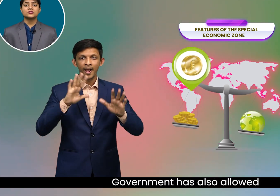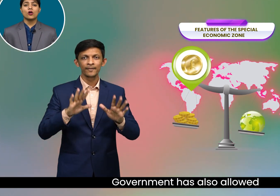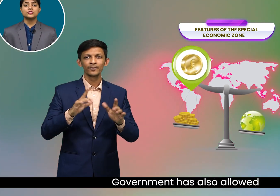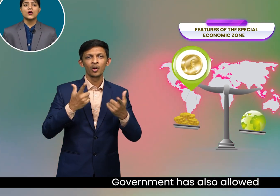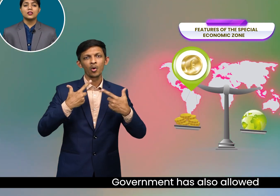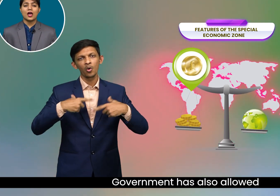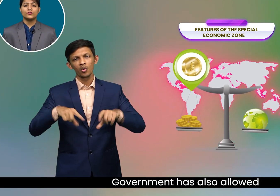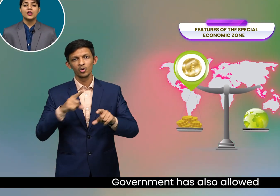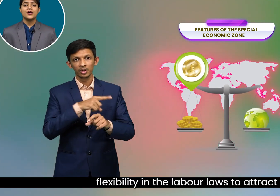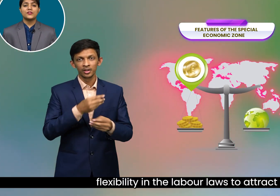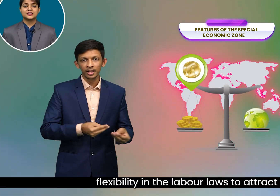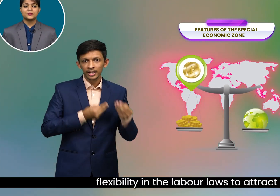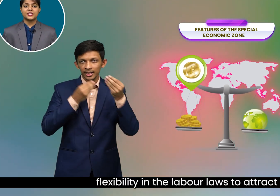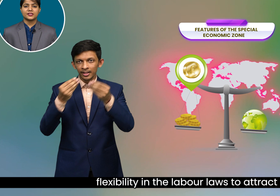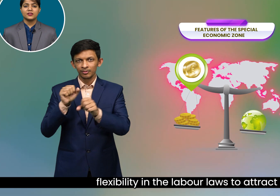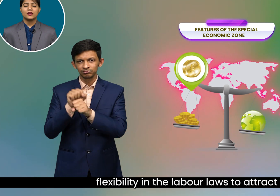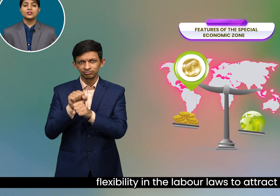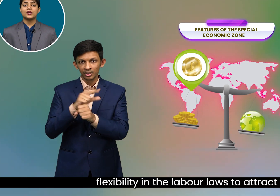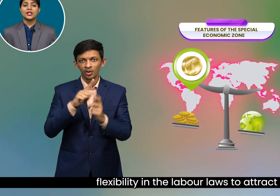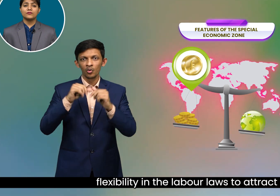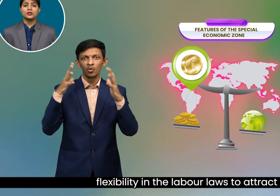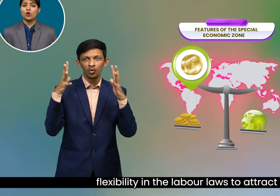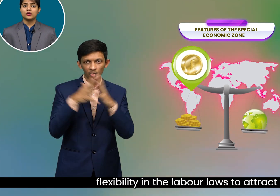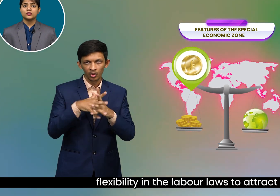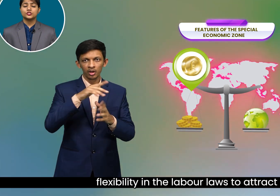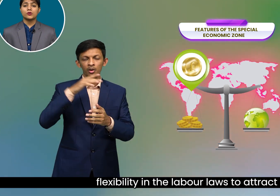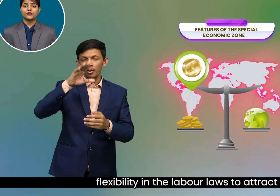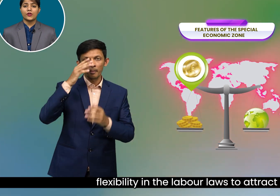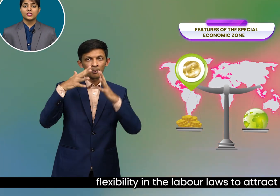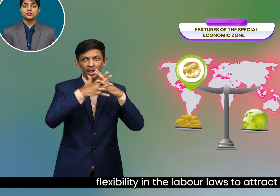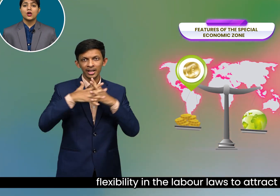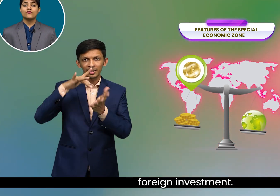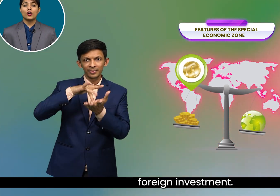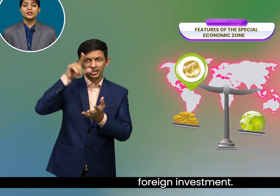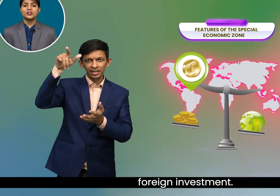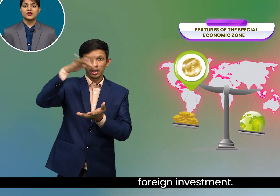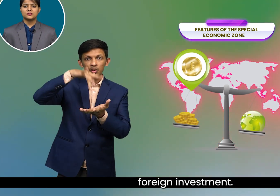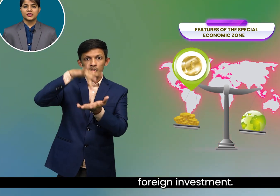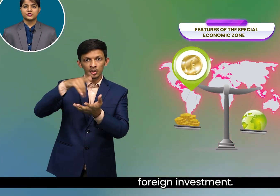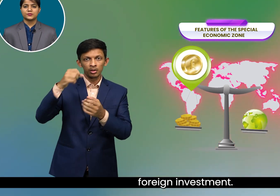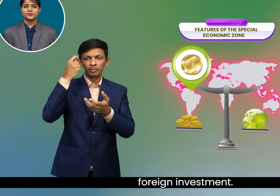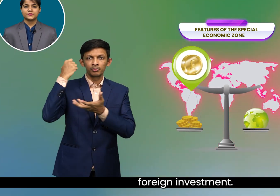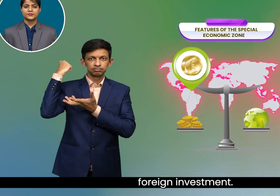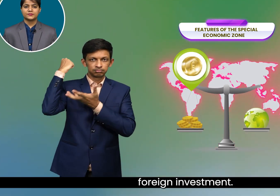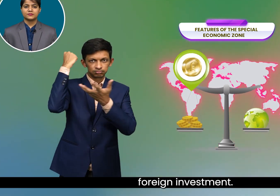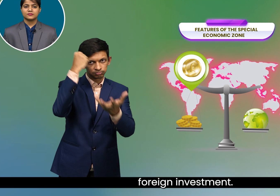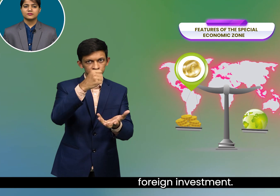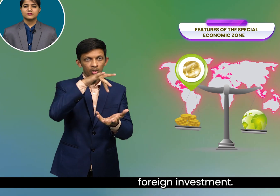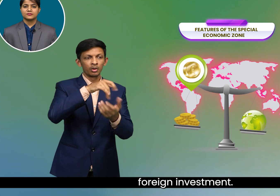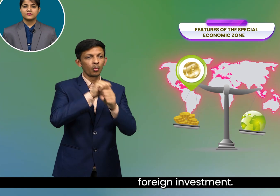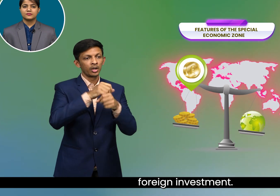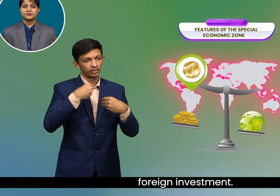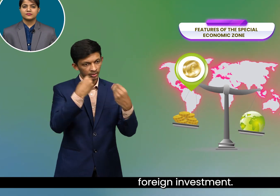Government has also allowed flexibility in the labor laws to attract foreign investment.